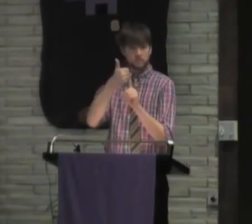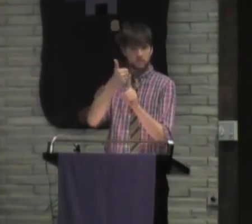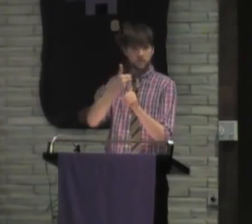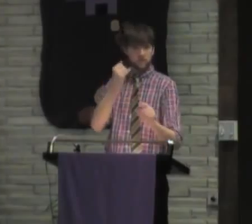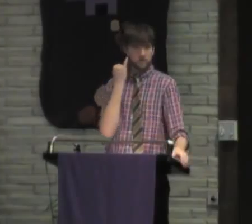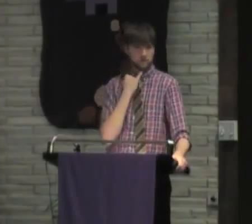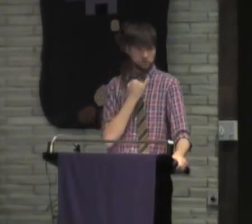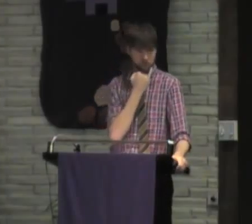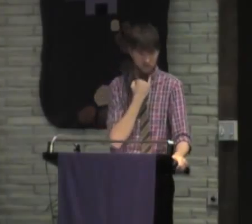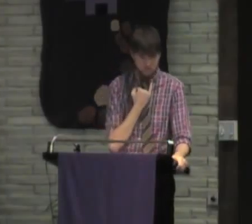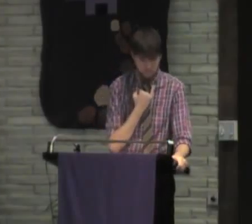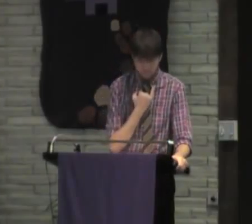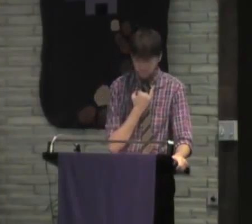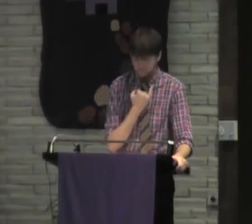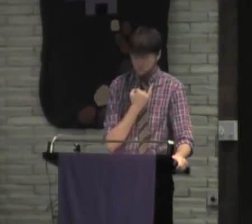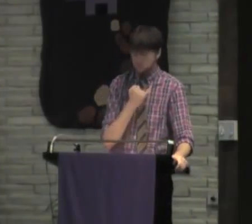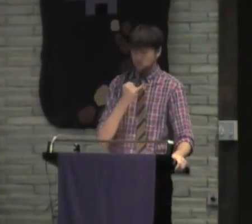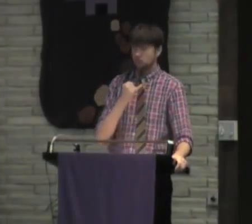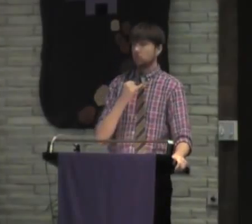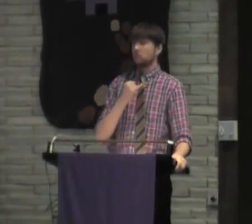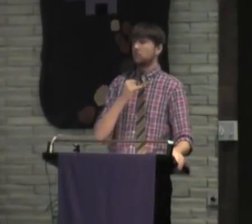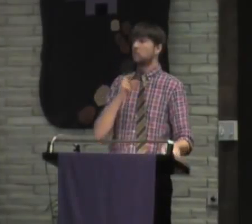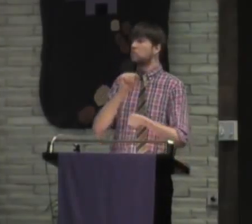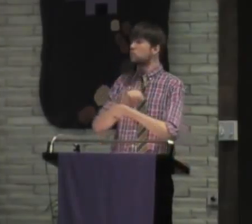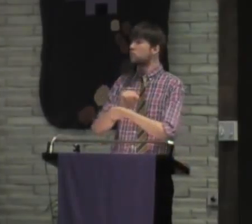Now, Nehemiah was an Israelite.